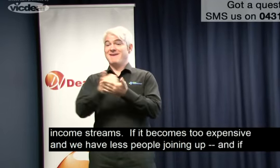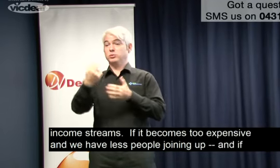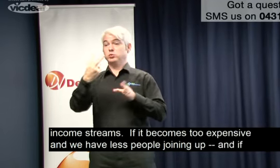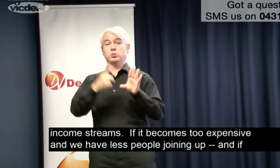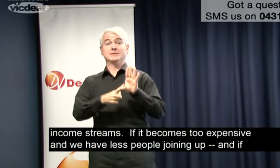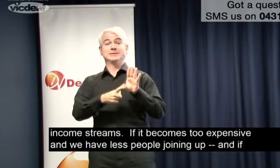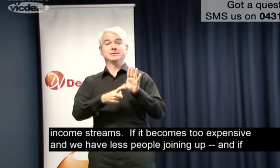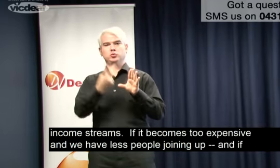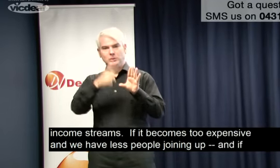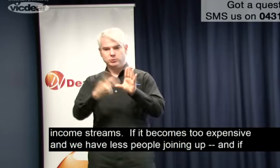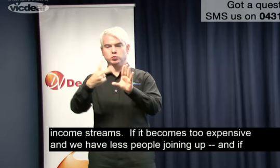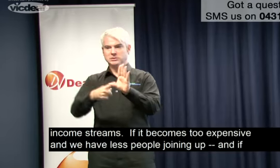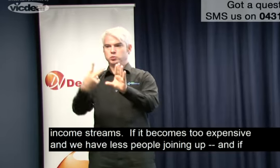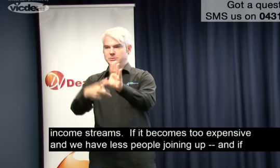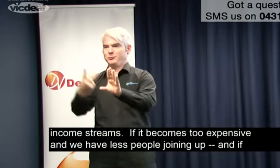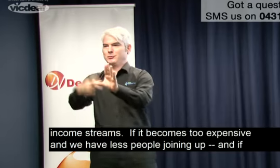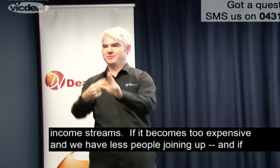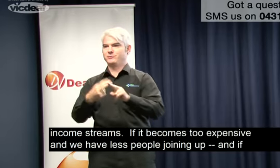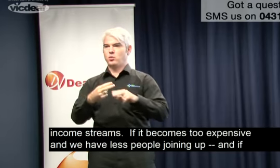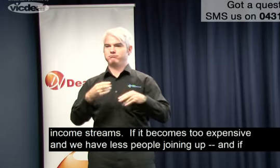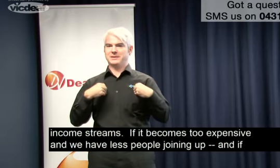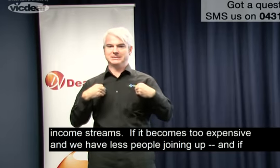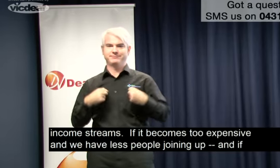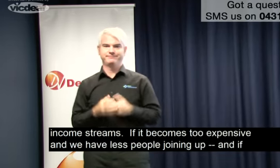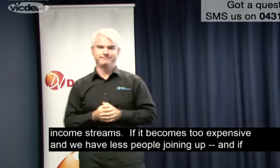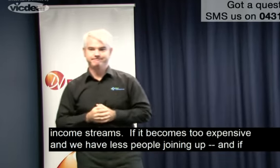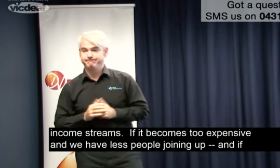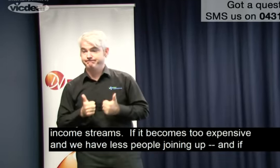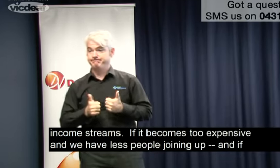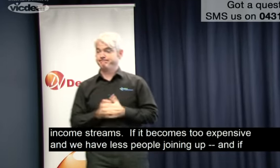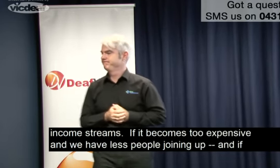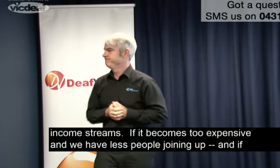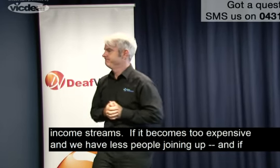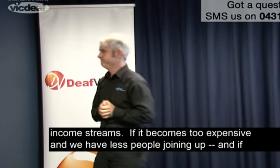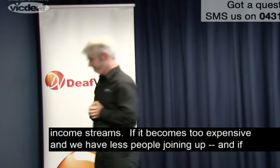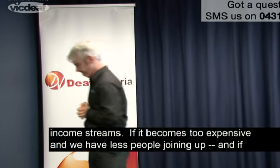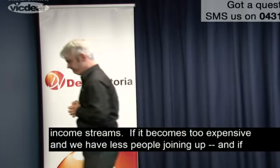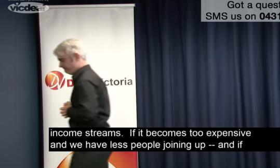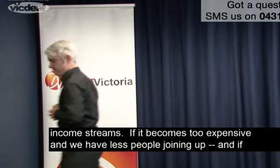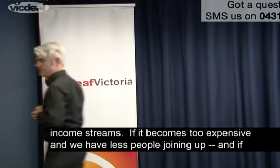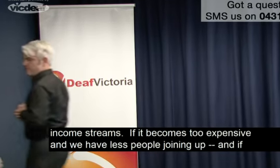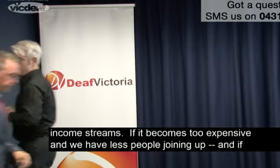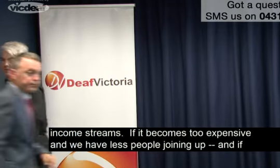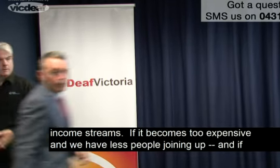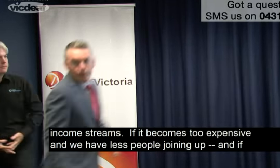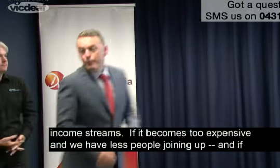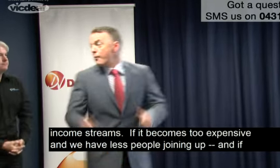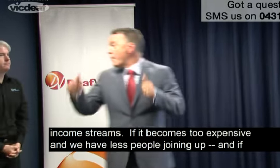not increasing our income stream. And every 2 years we'd be looking at that fee for businesses and corporates who are